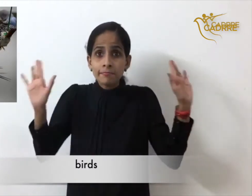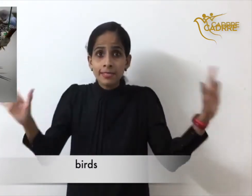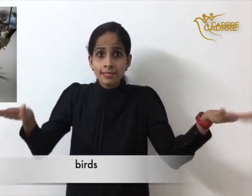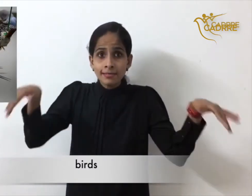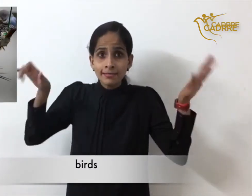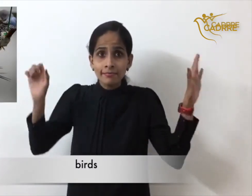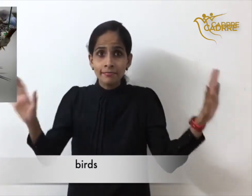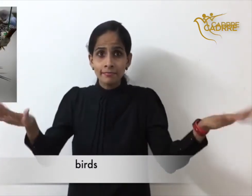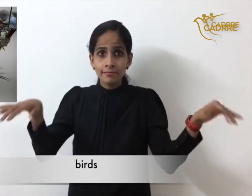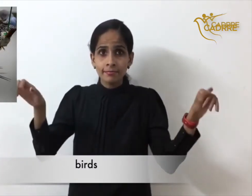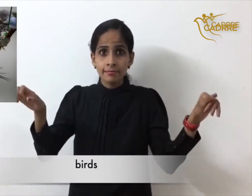Birds.